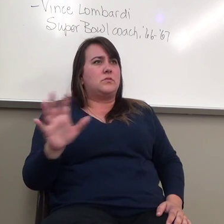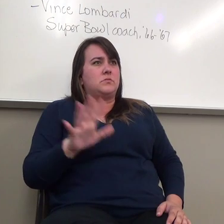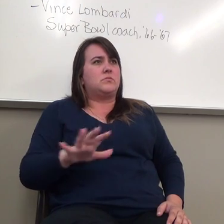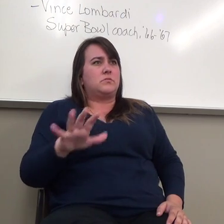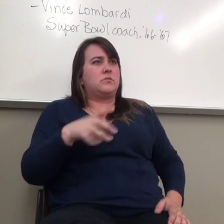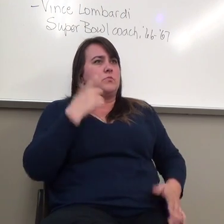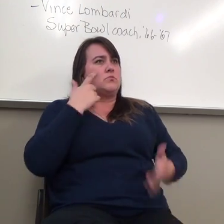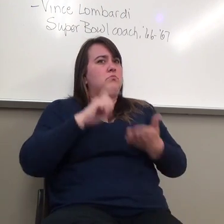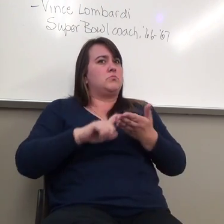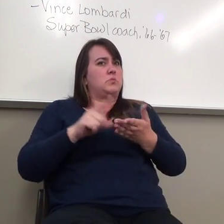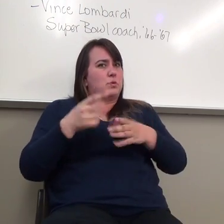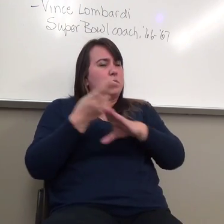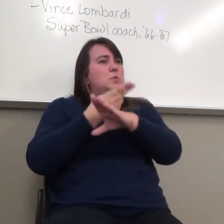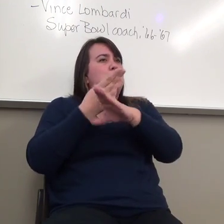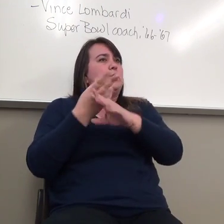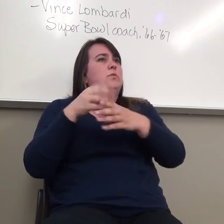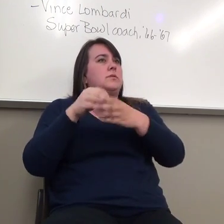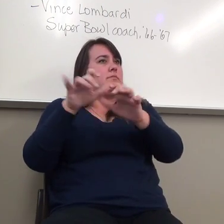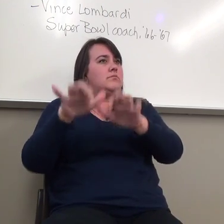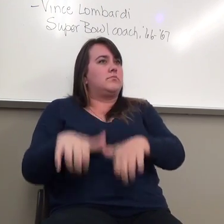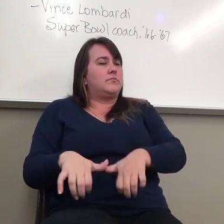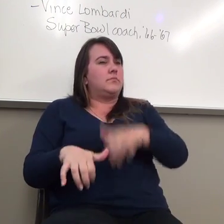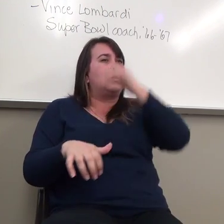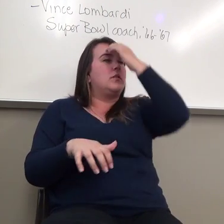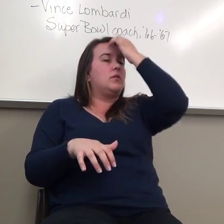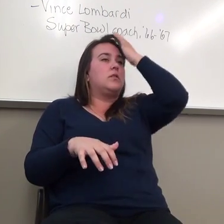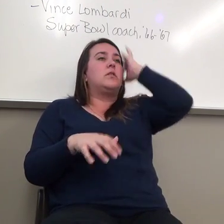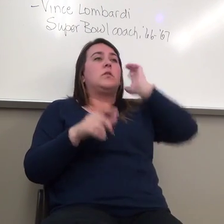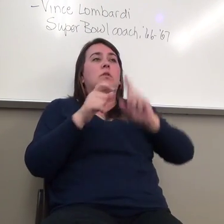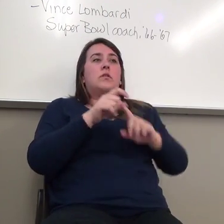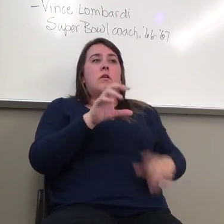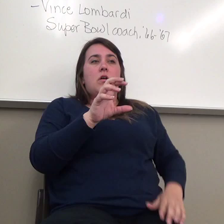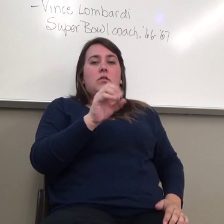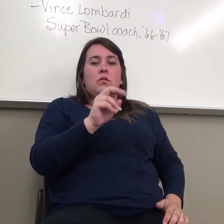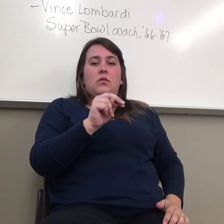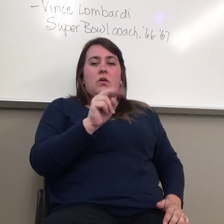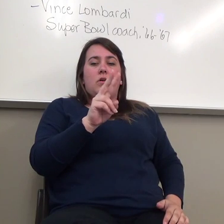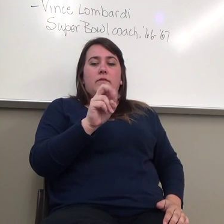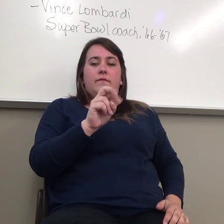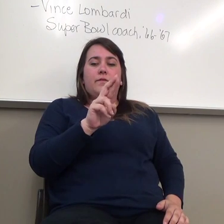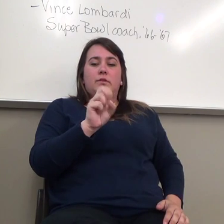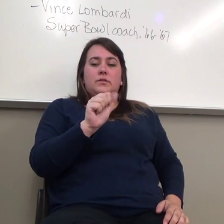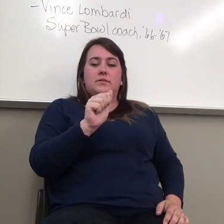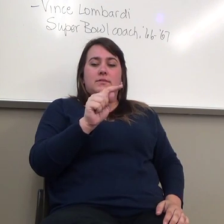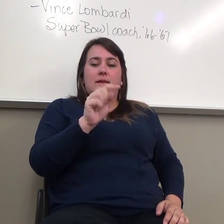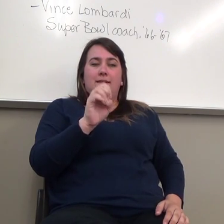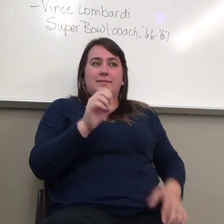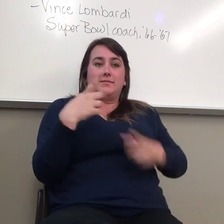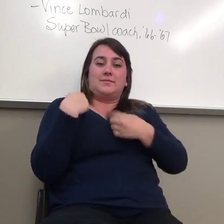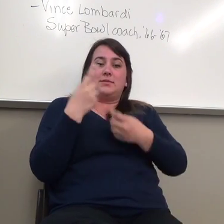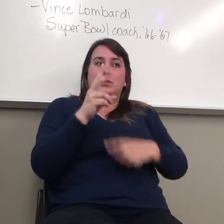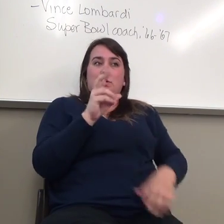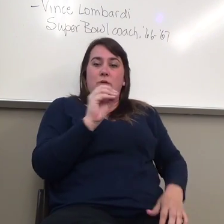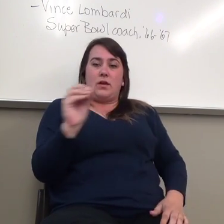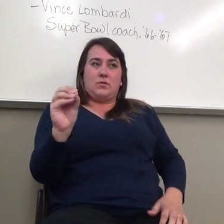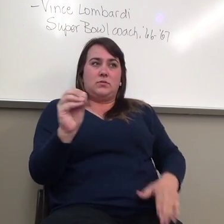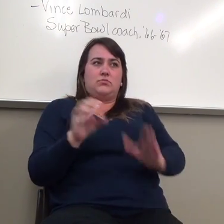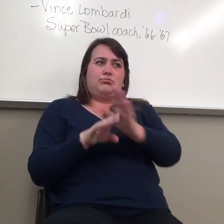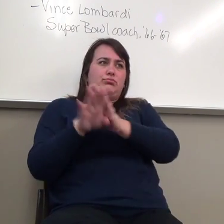use of conversate has soared since 2000, mostly in speech. Okay, like we said,